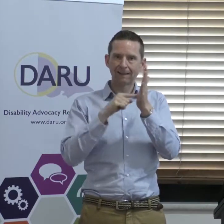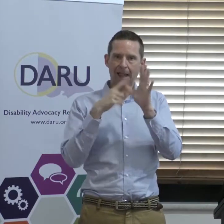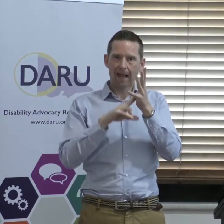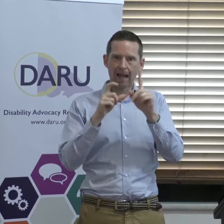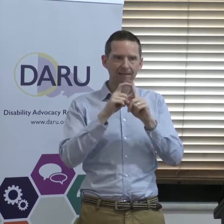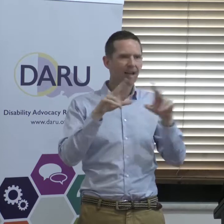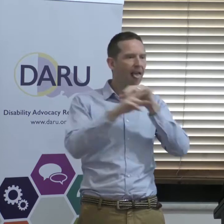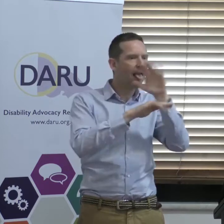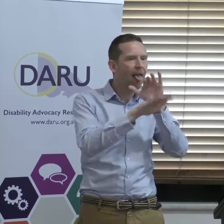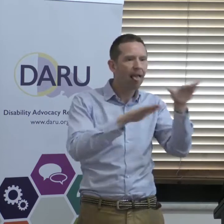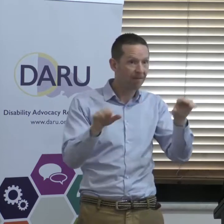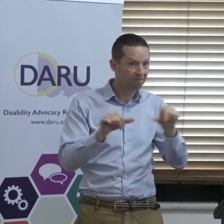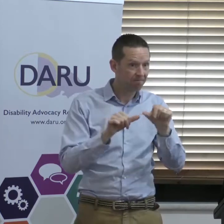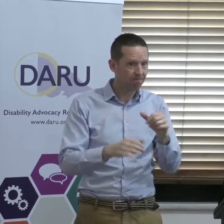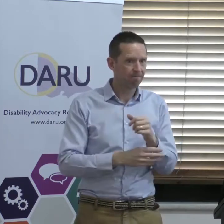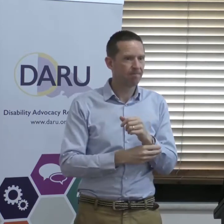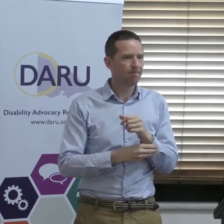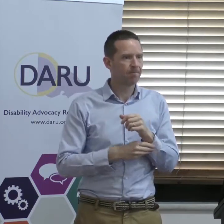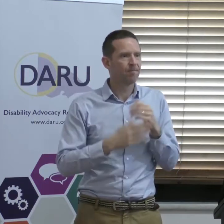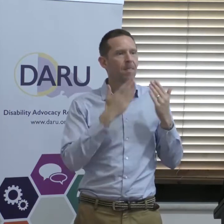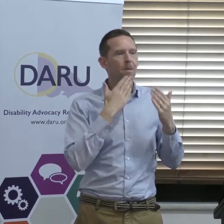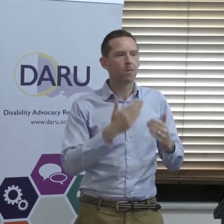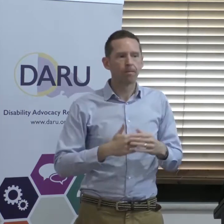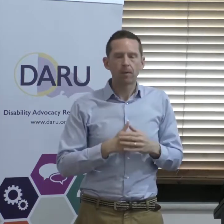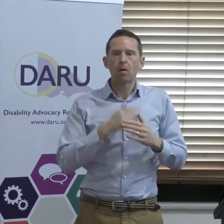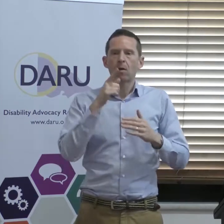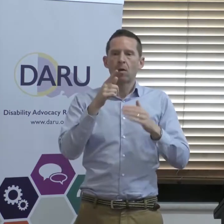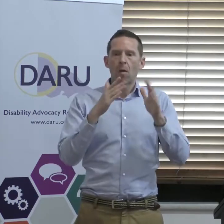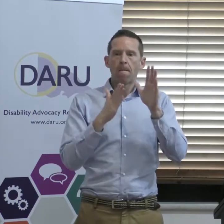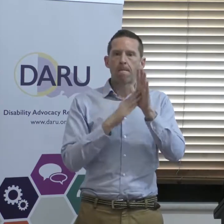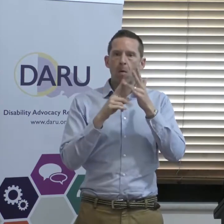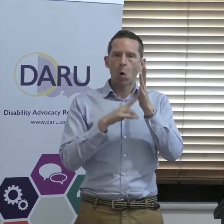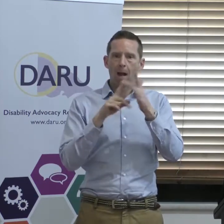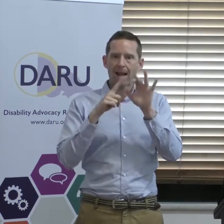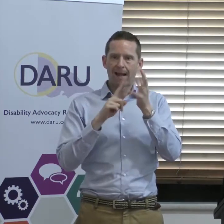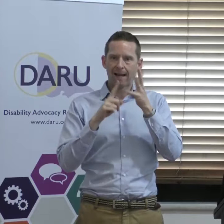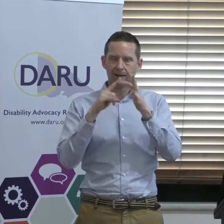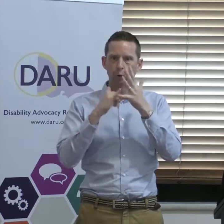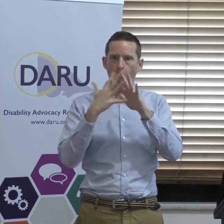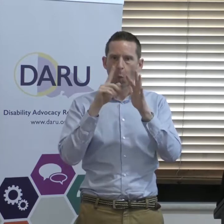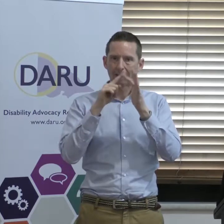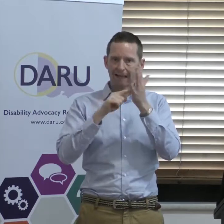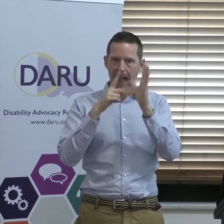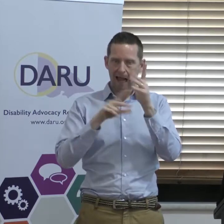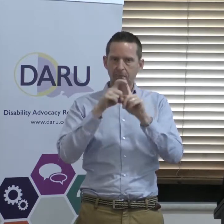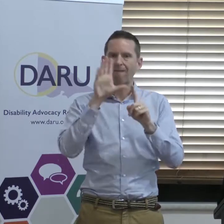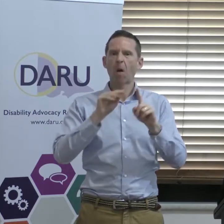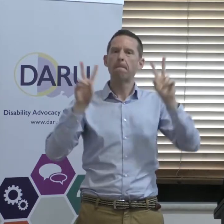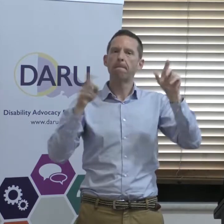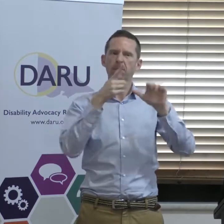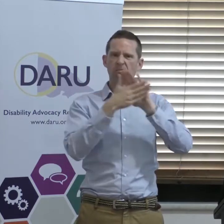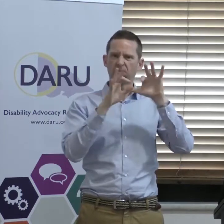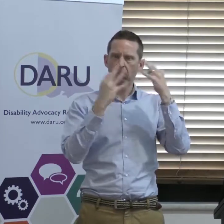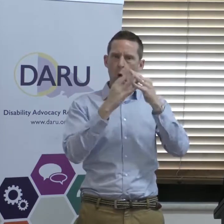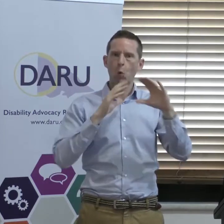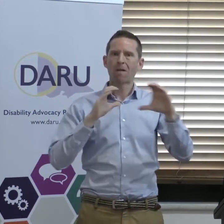everyone's attention. Thank you. It's Monique Sweetland from Communication Rights Australia. Now,